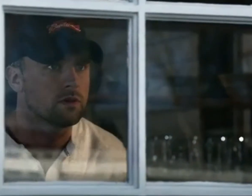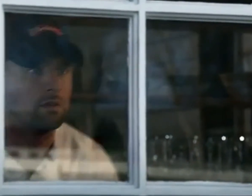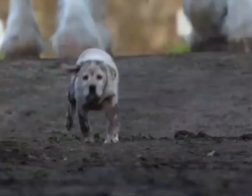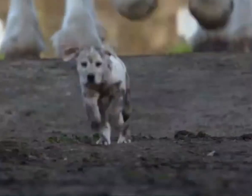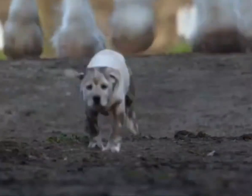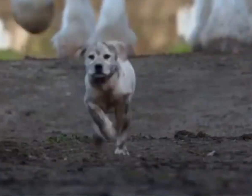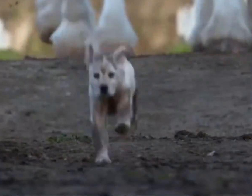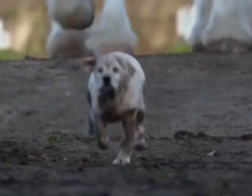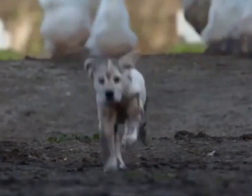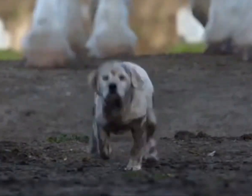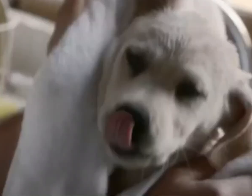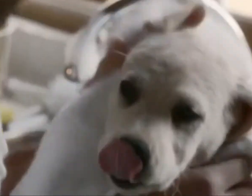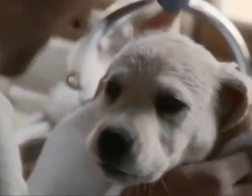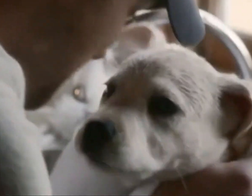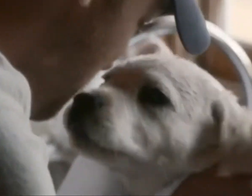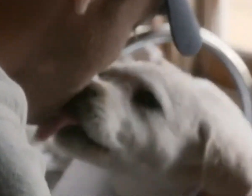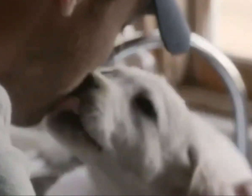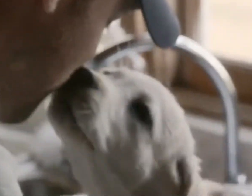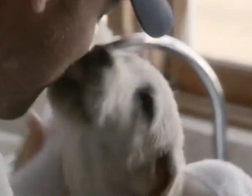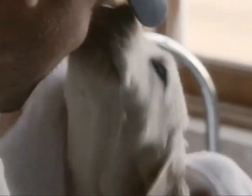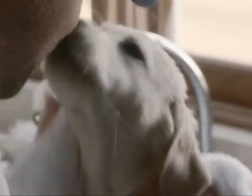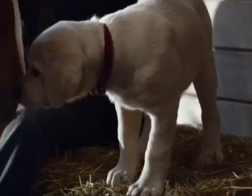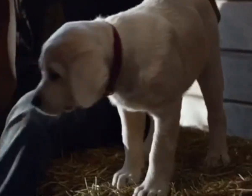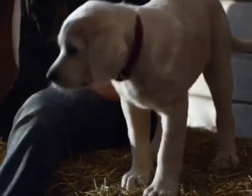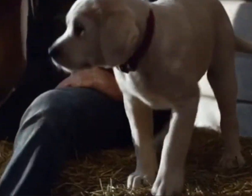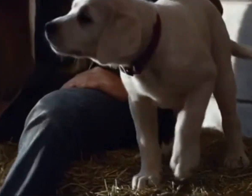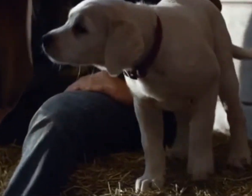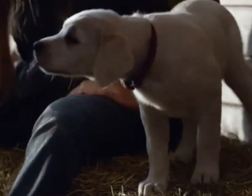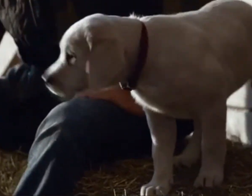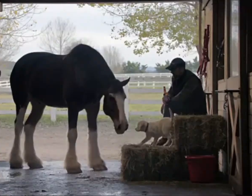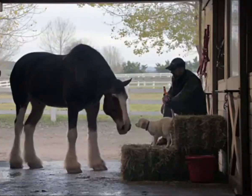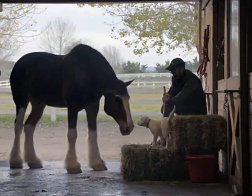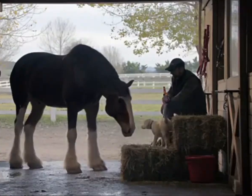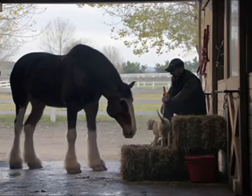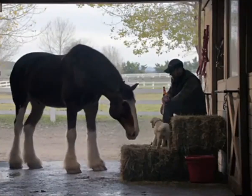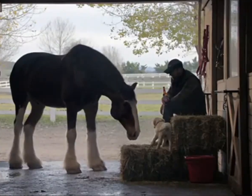home. The pup licks at the man's face and the horse's head.